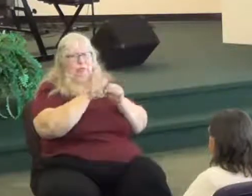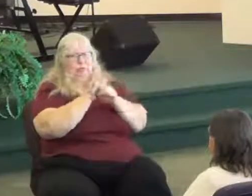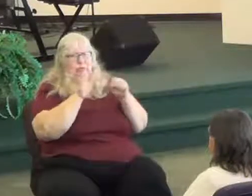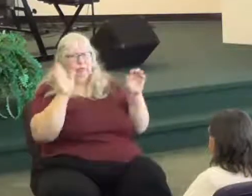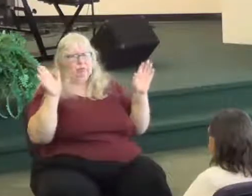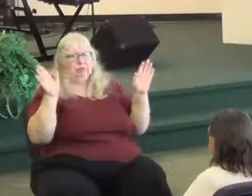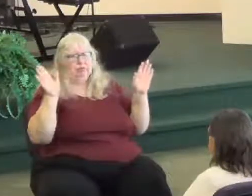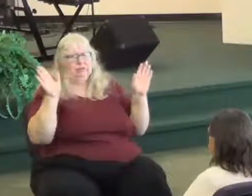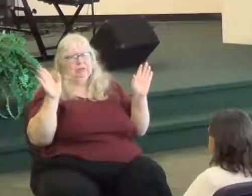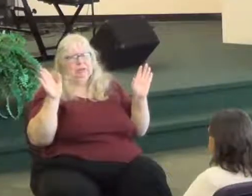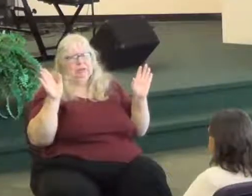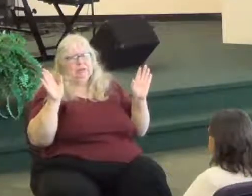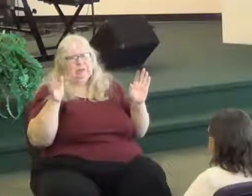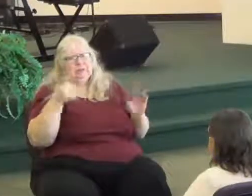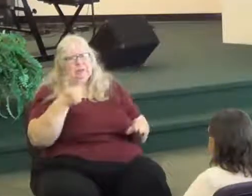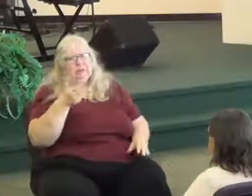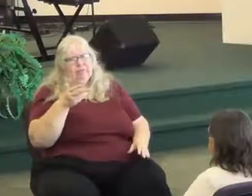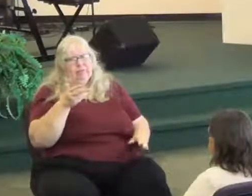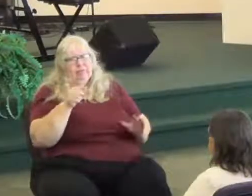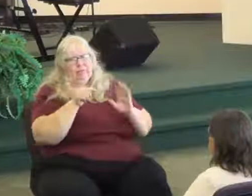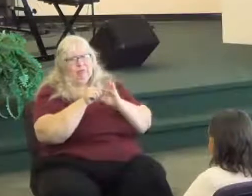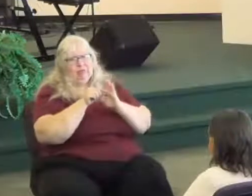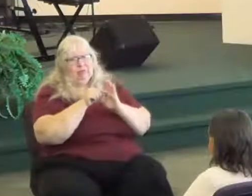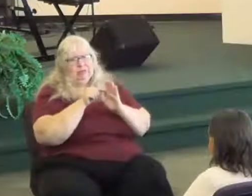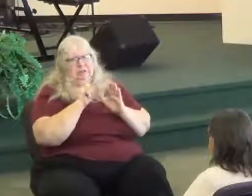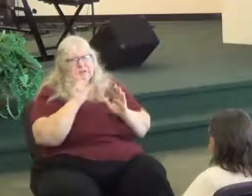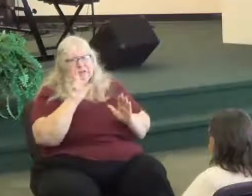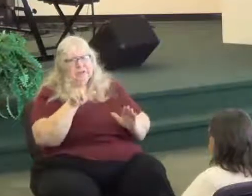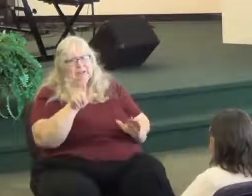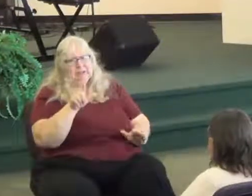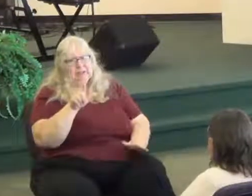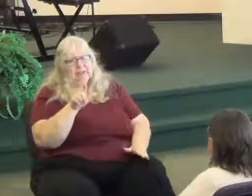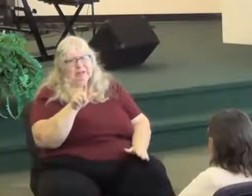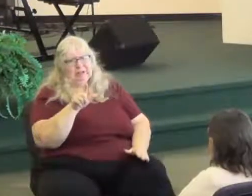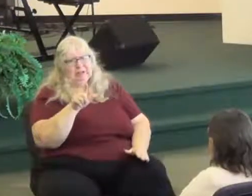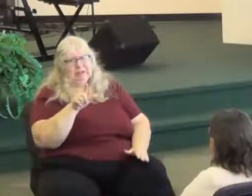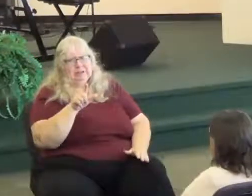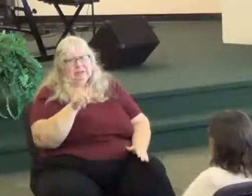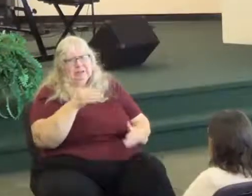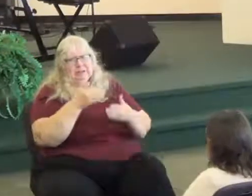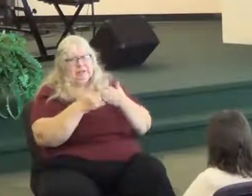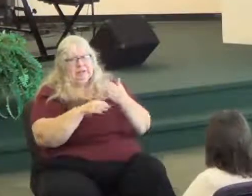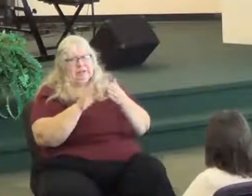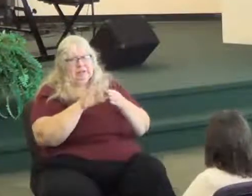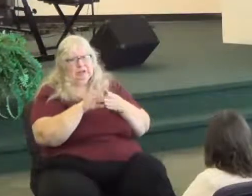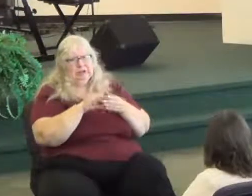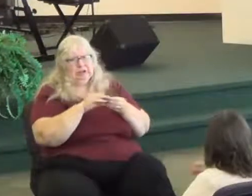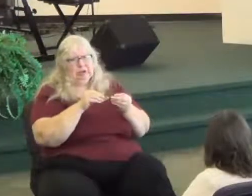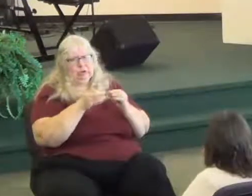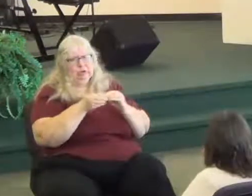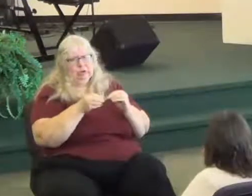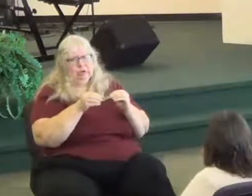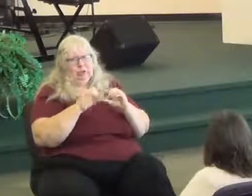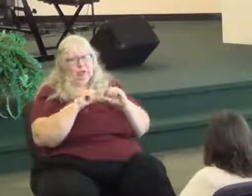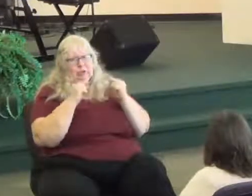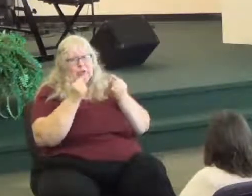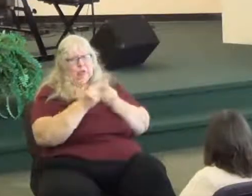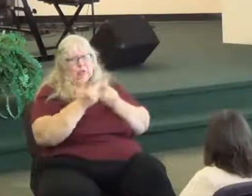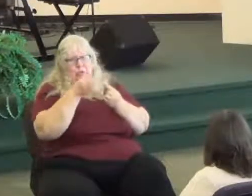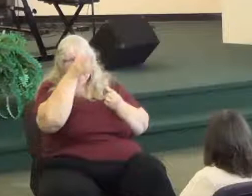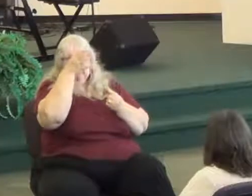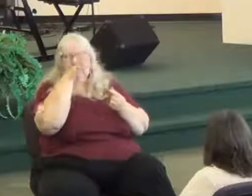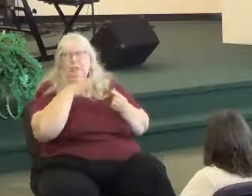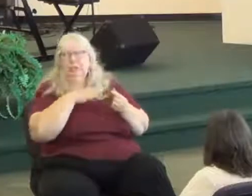So then you go a few verses over, chapter 5, verse 17. And the very next story you see is a group of men, by faith, taking